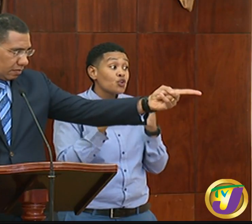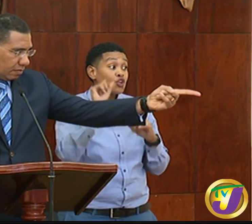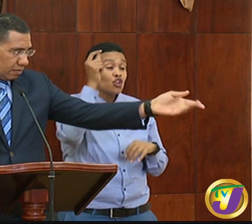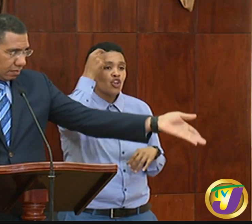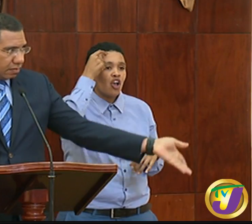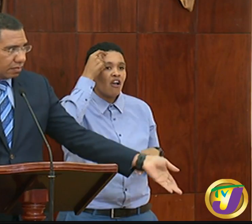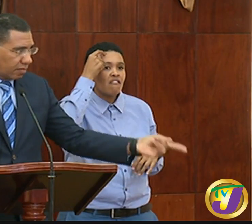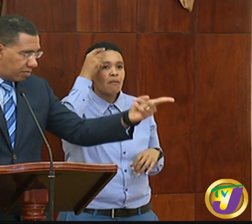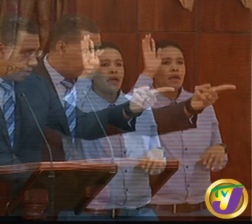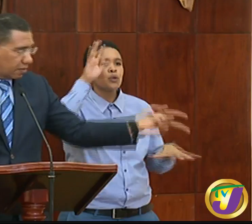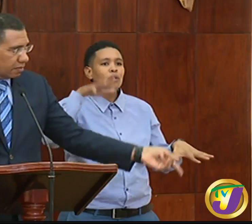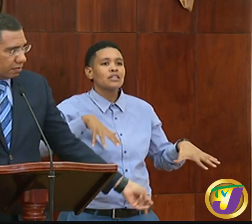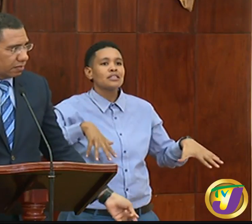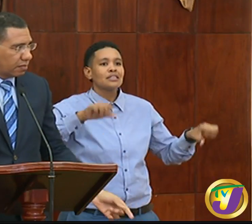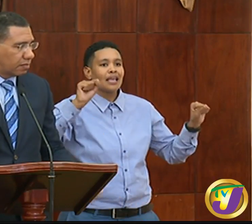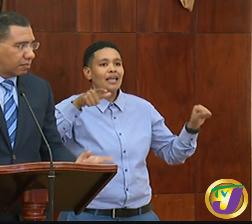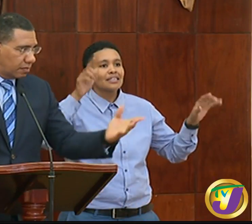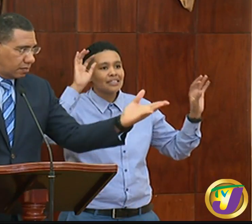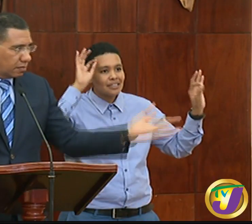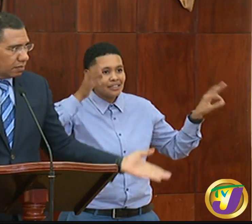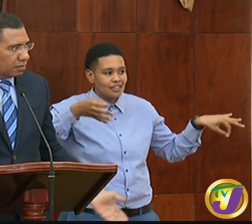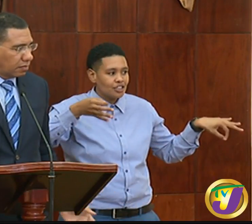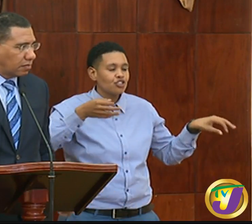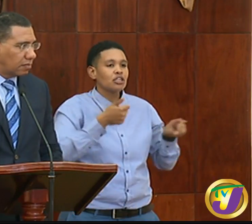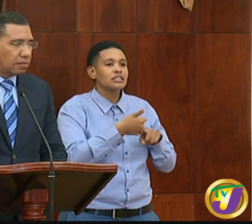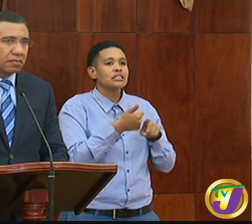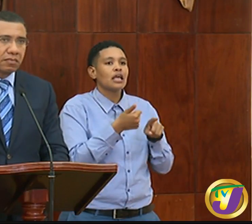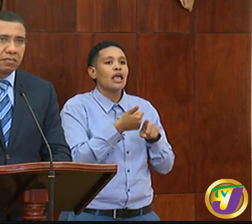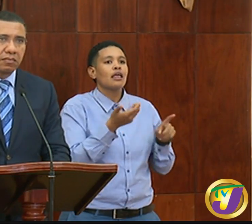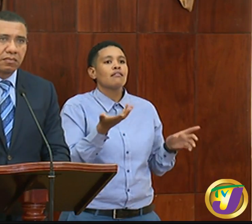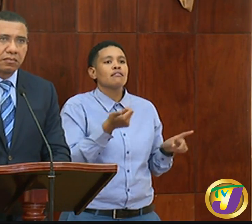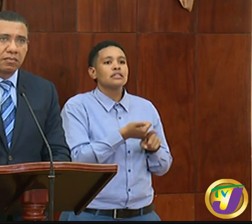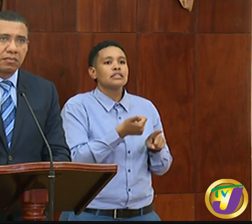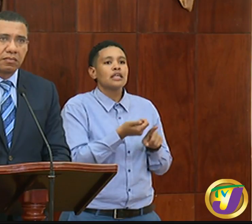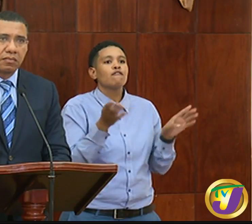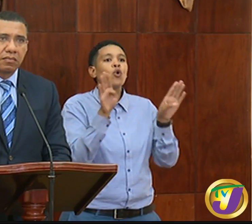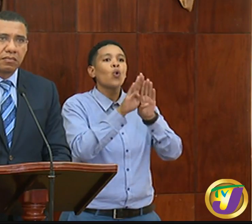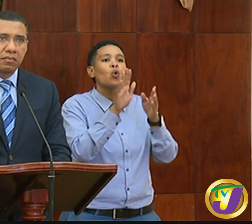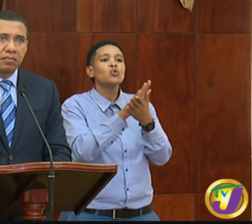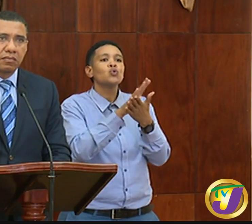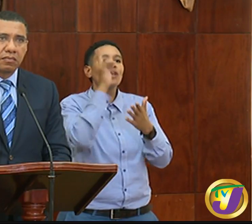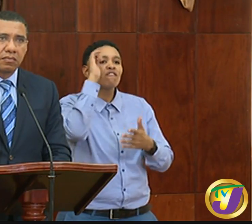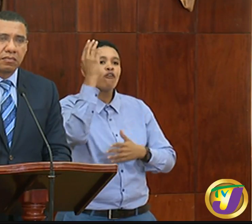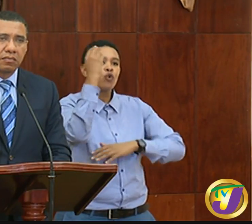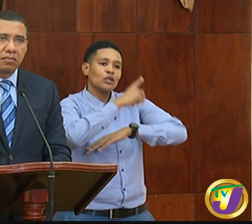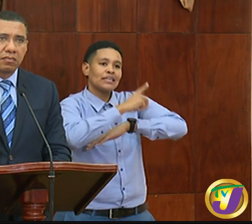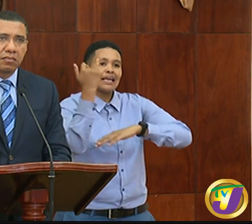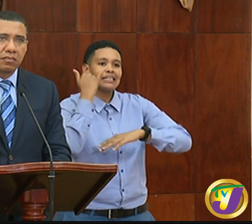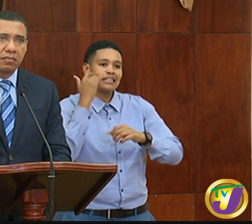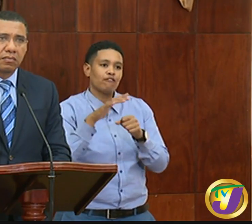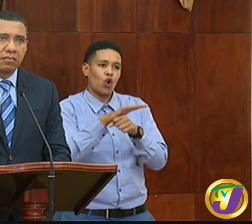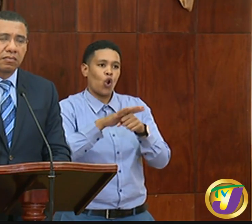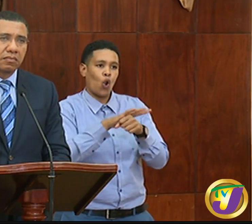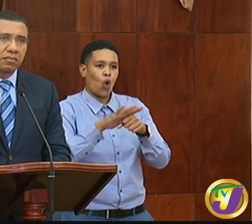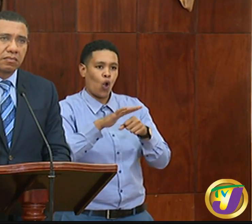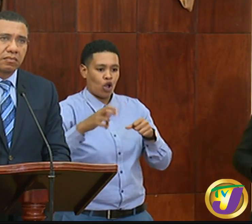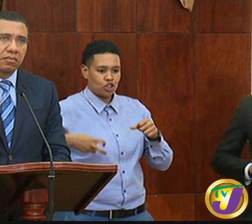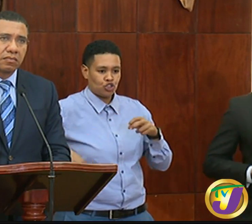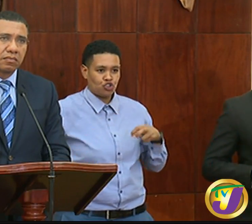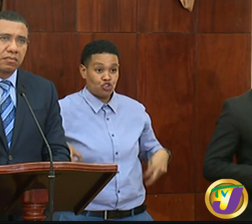would take the decision to close schools for 14 days if local transmission is